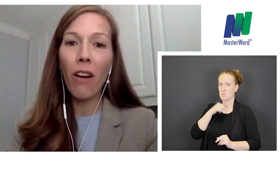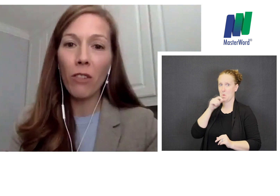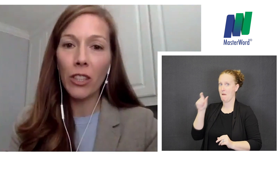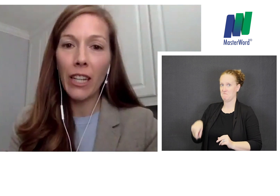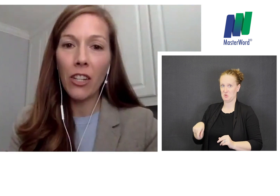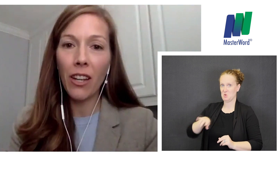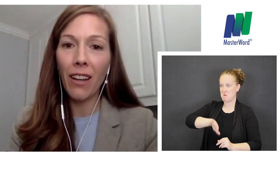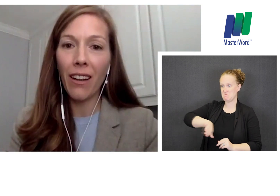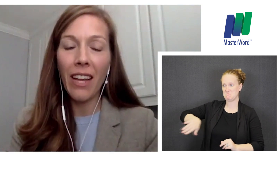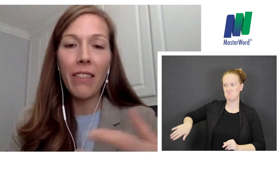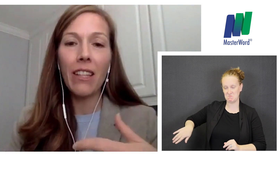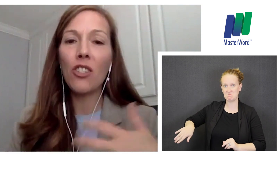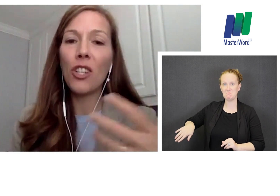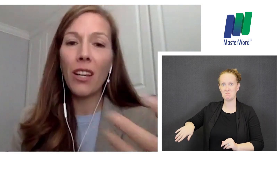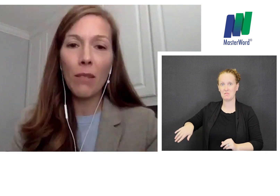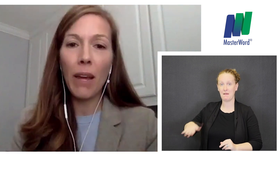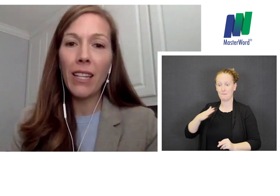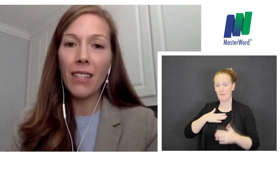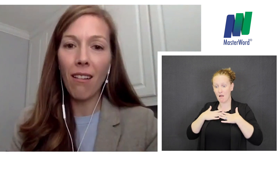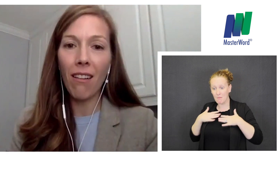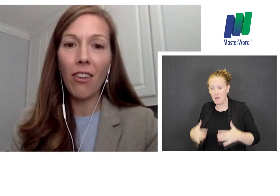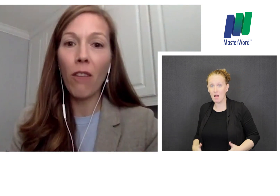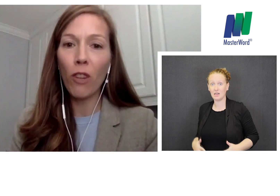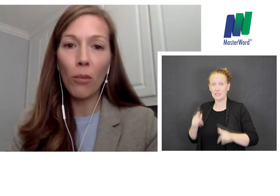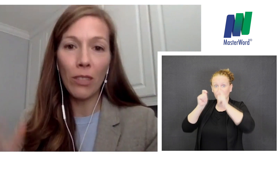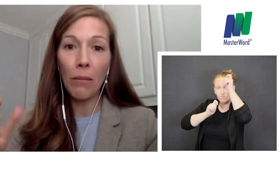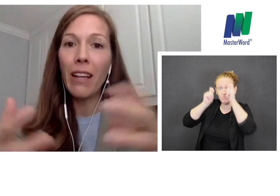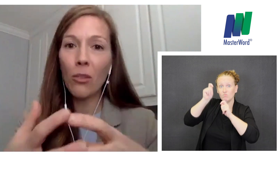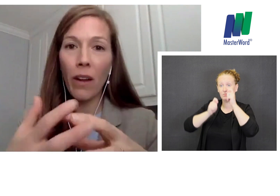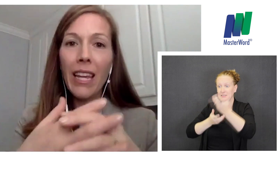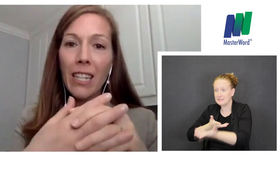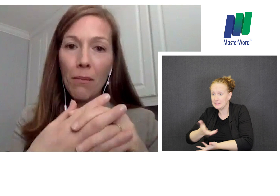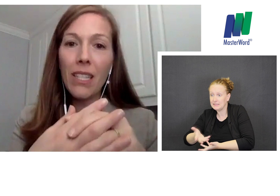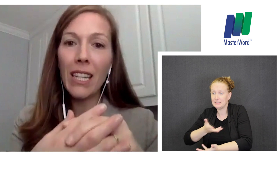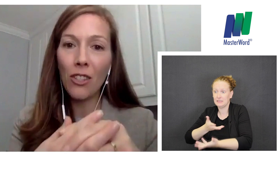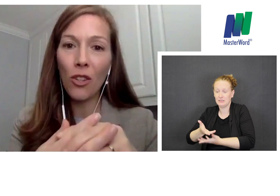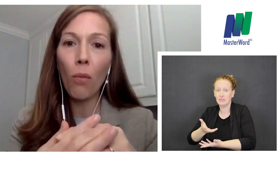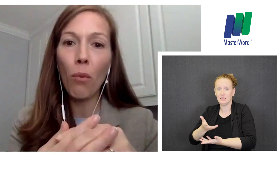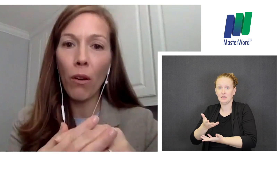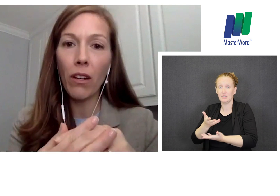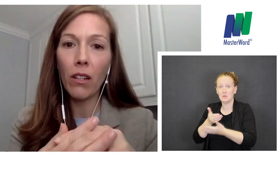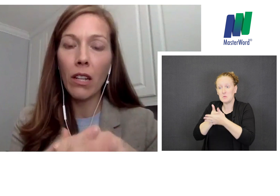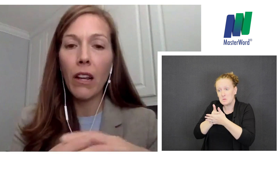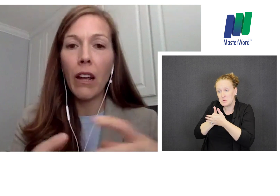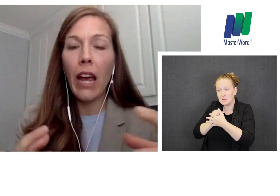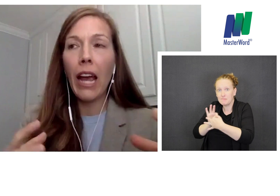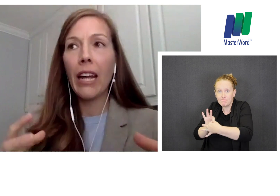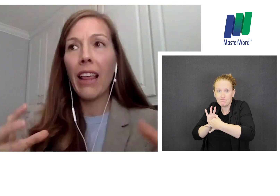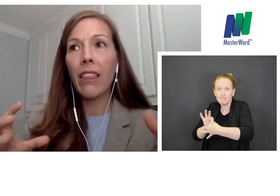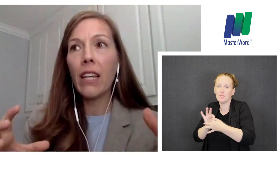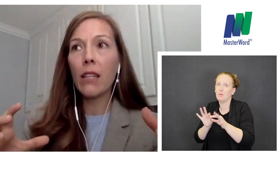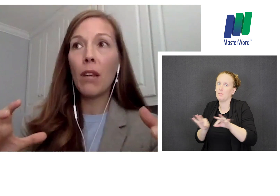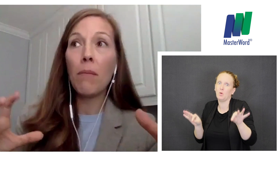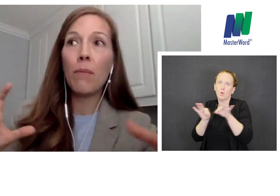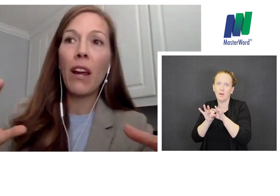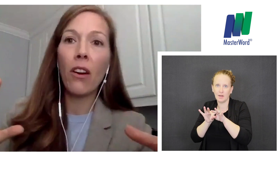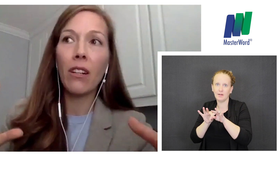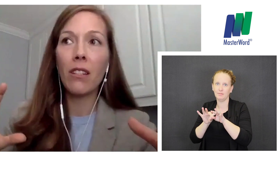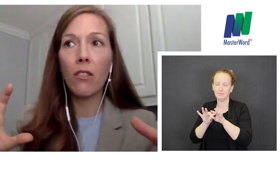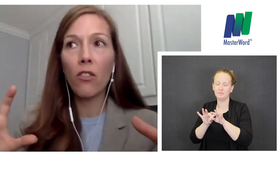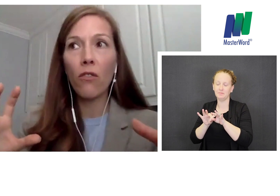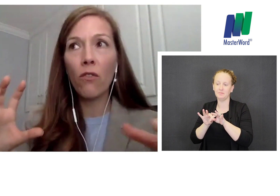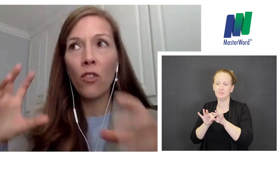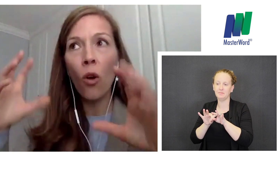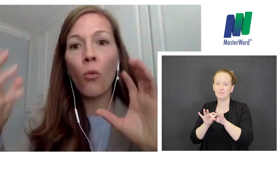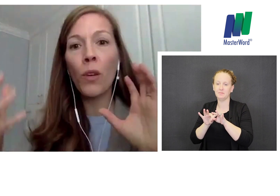whole conversation that's just based on nonverbals. I mean, that's why the intimacy is so important. And I think sometimes